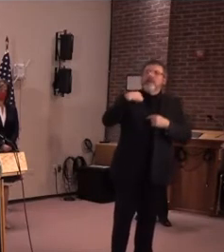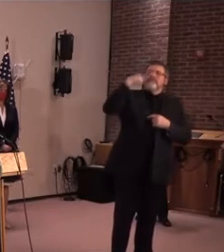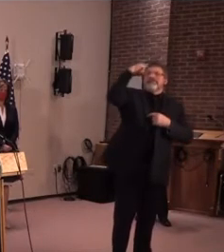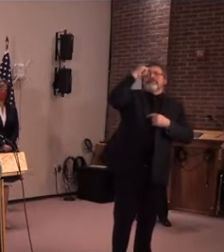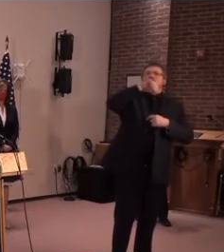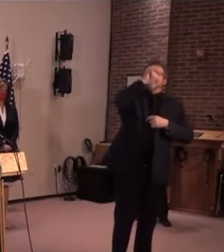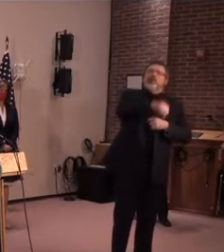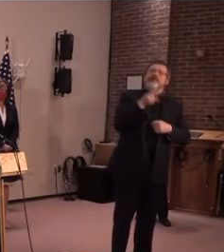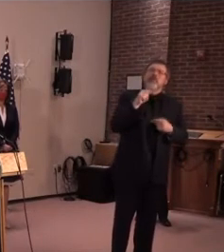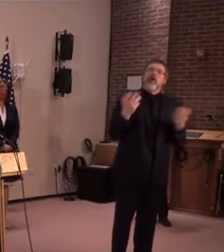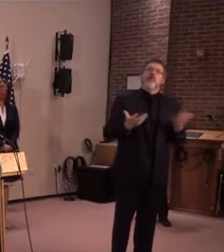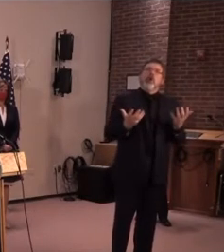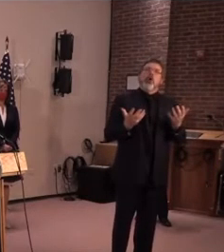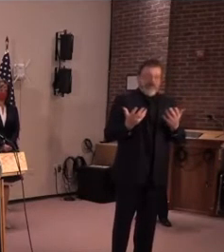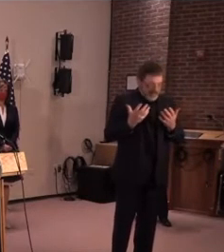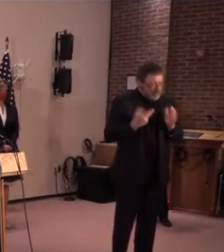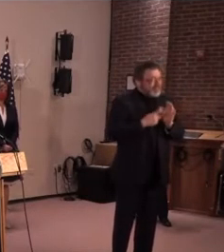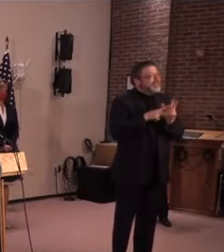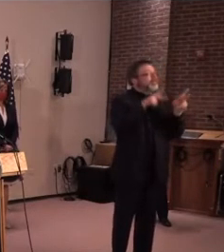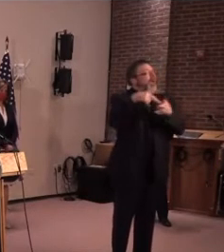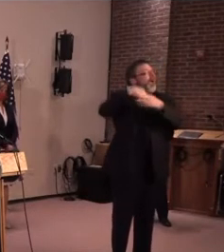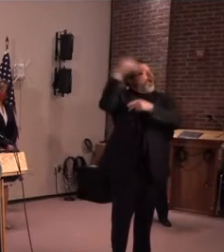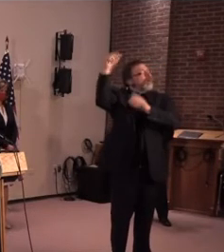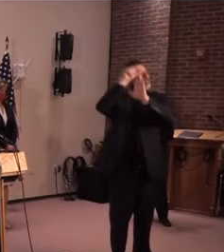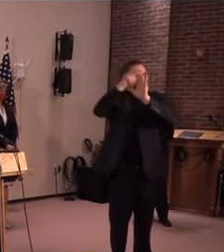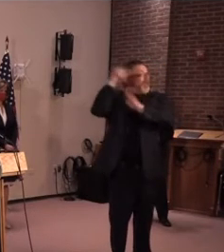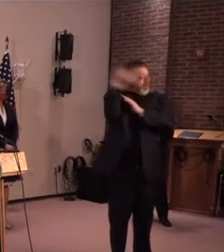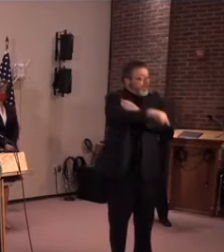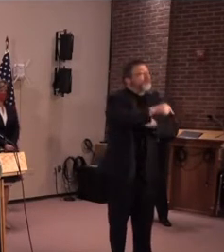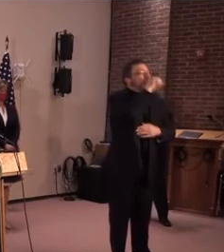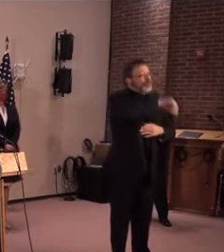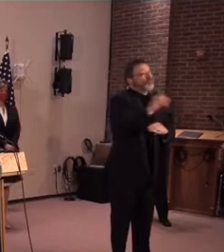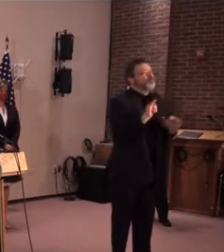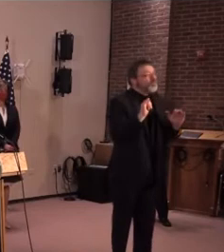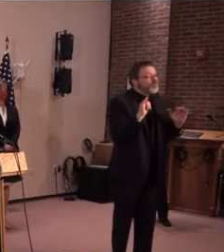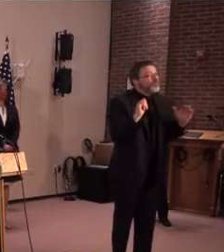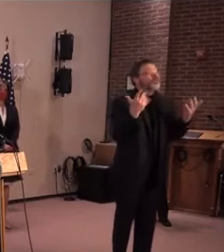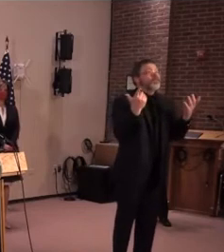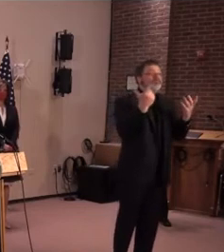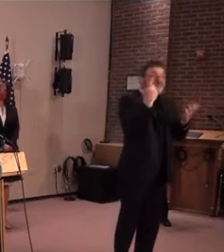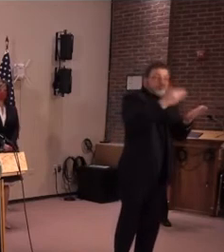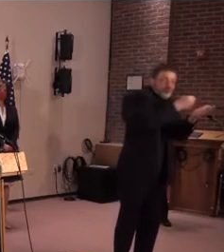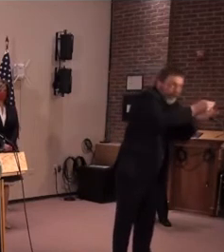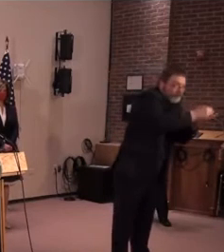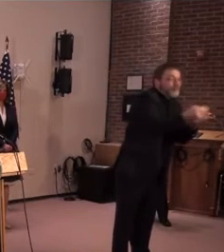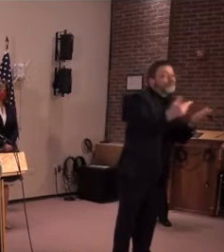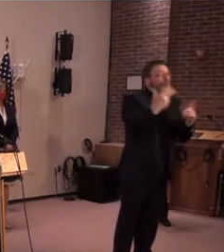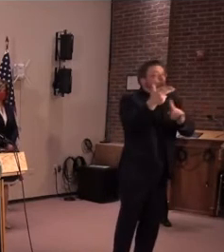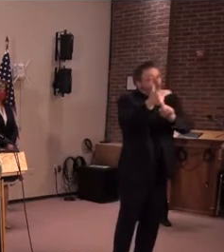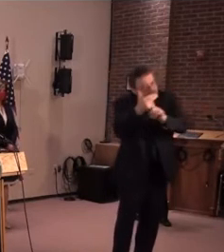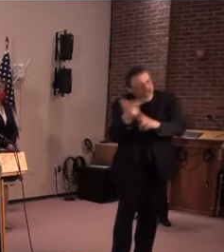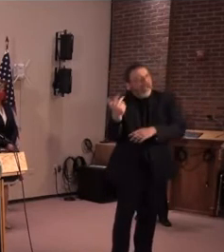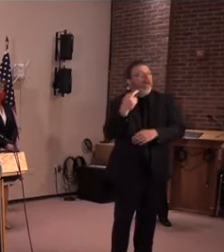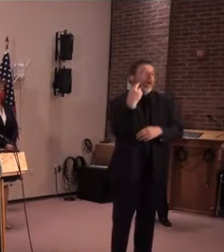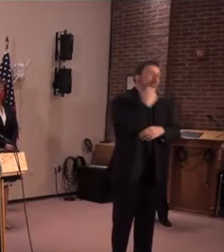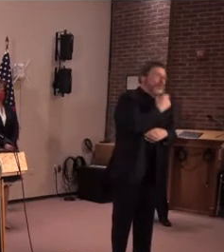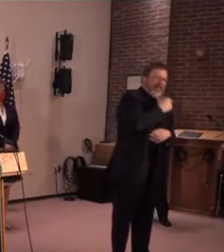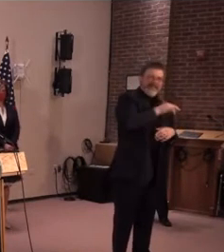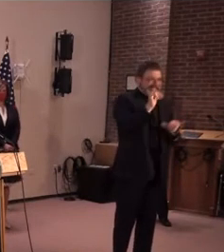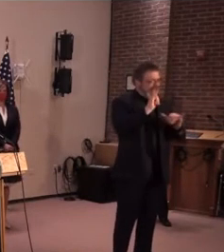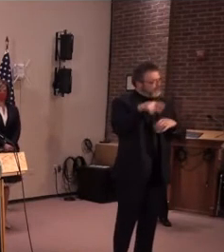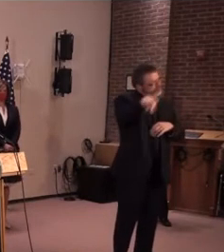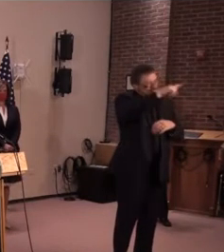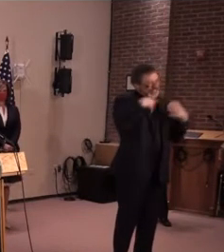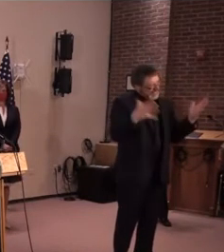small businesses. With an investment in a promotional marketing campaign, we will encourage Vermonters to rediscover